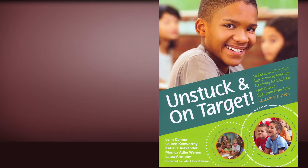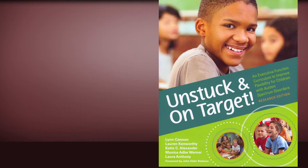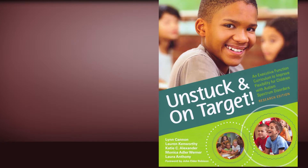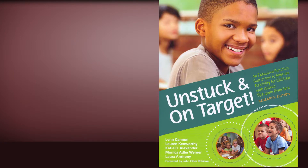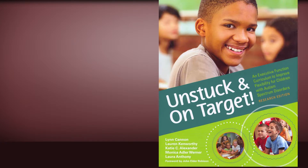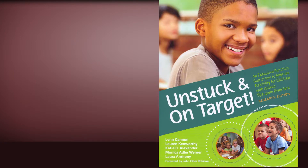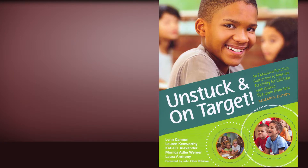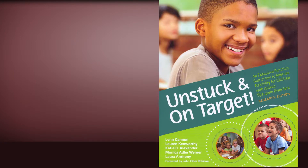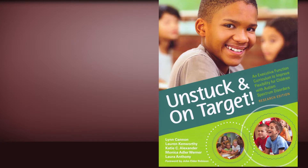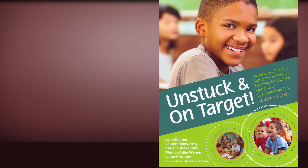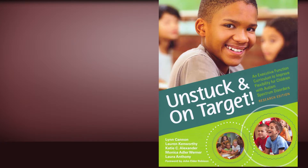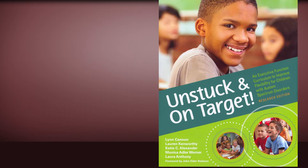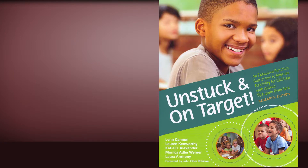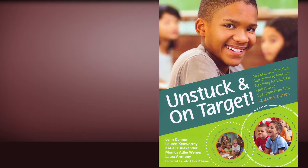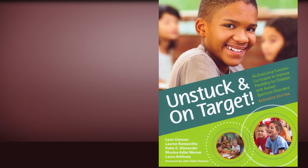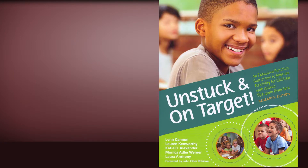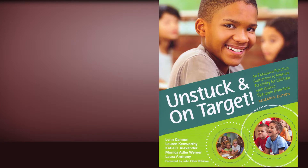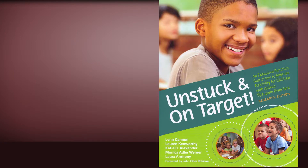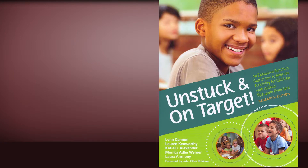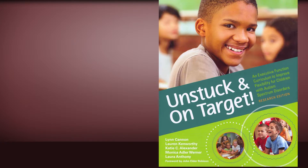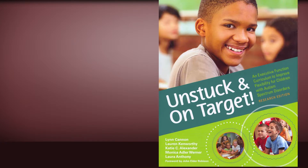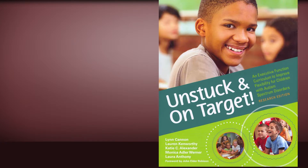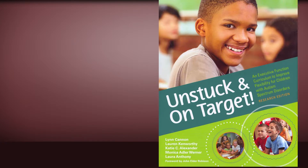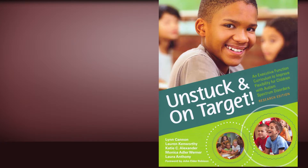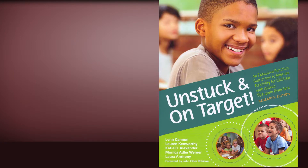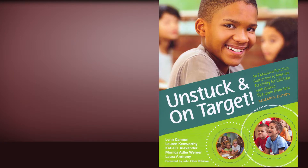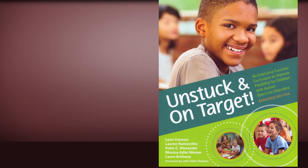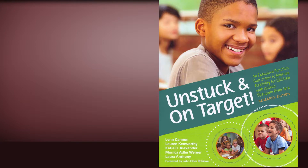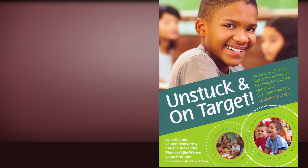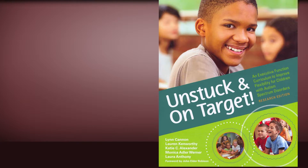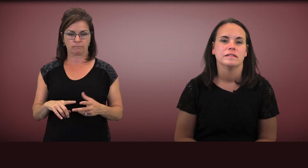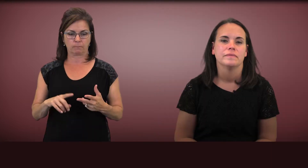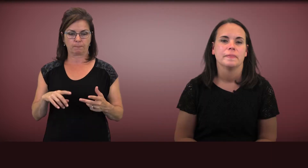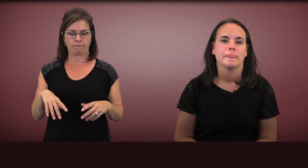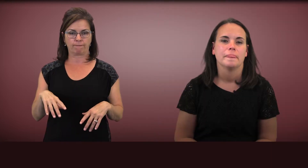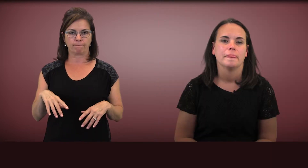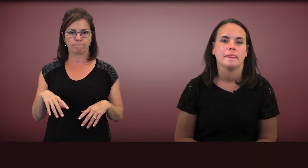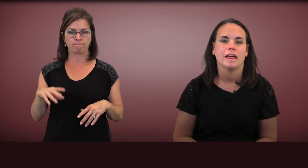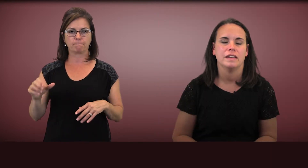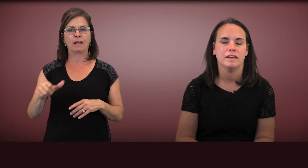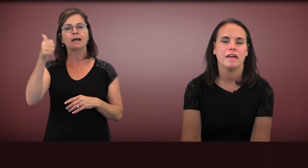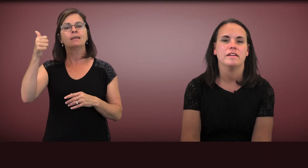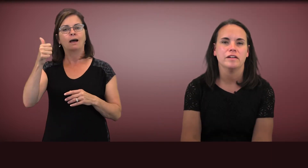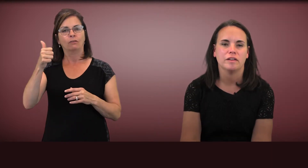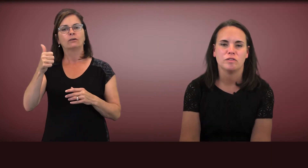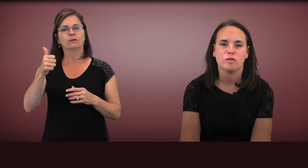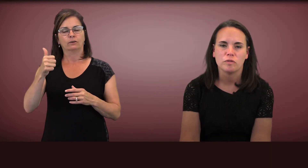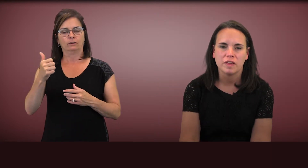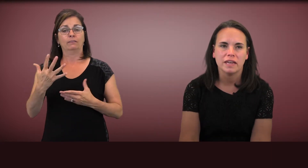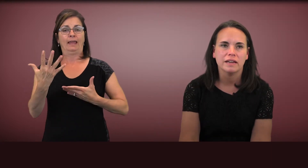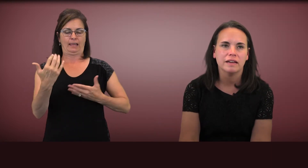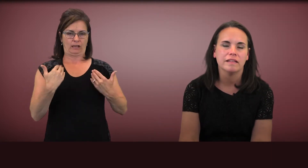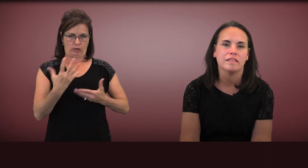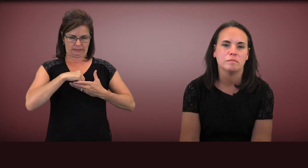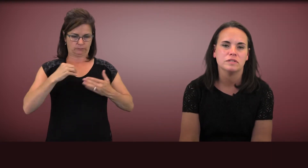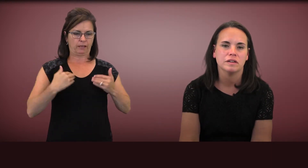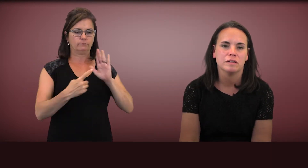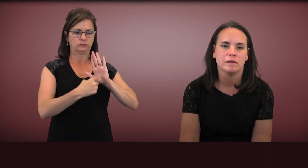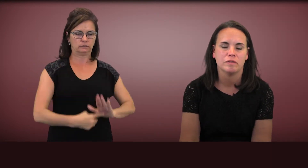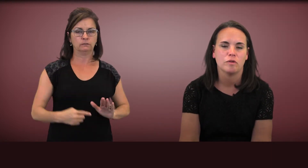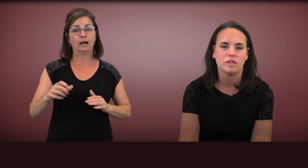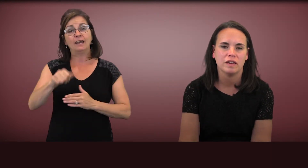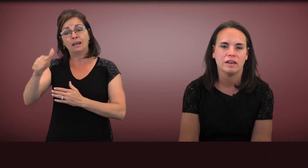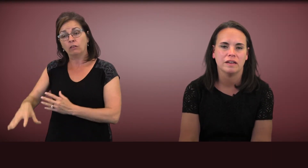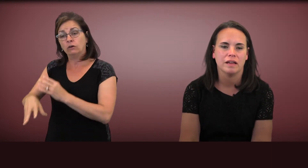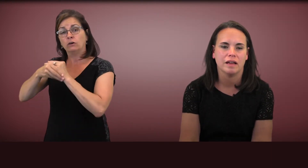Function Curriculum to Improve Flexibility for Children with Autism Spectrum Disorders Research Edition. Another associated